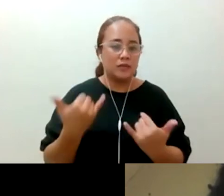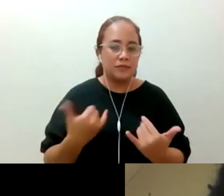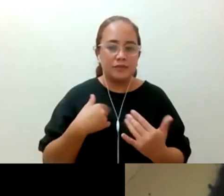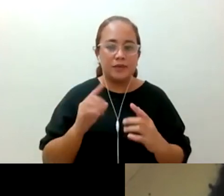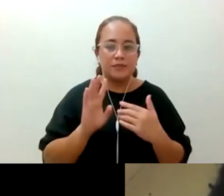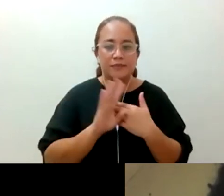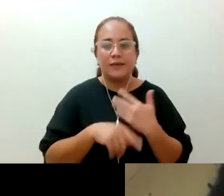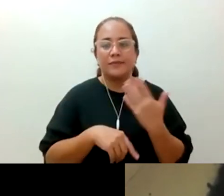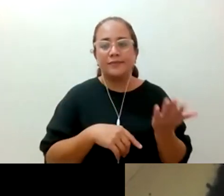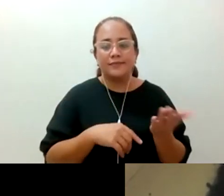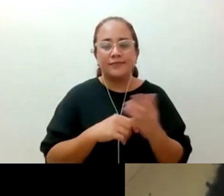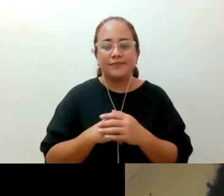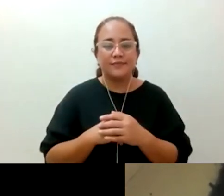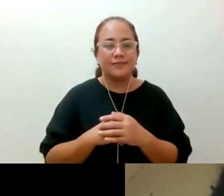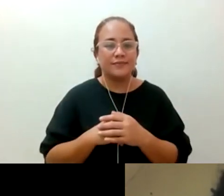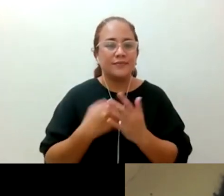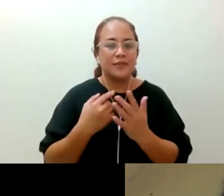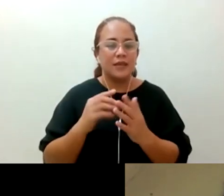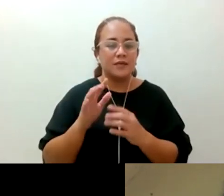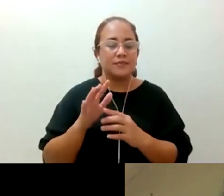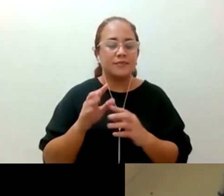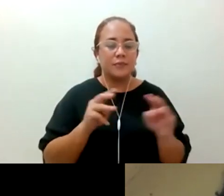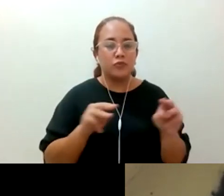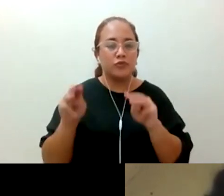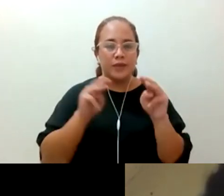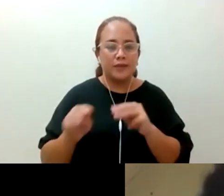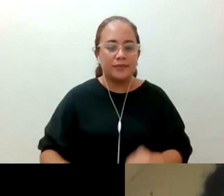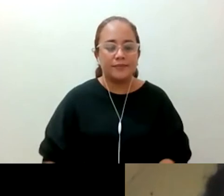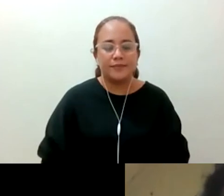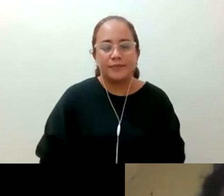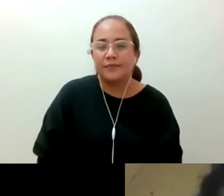to the talk about movement now.